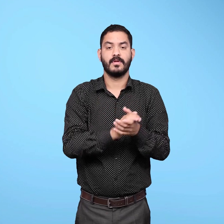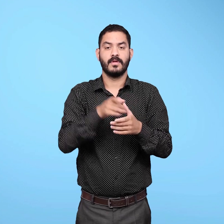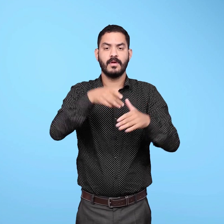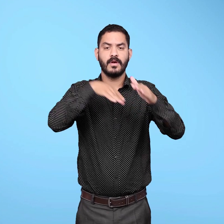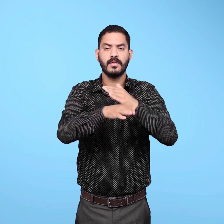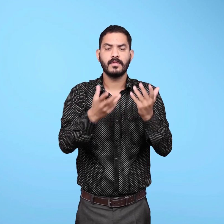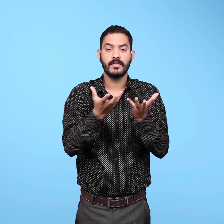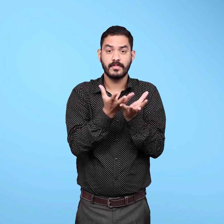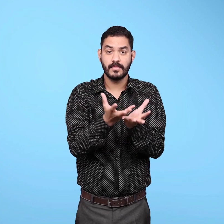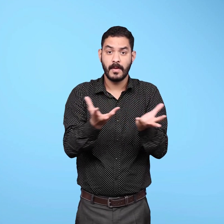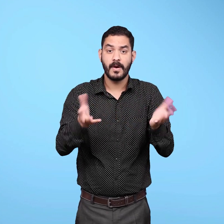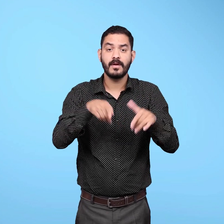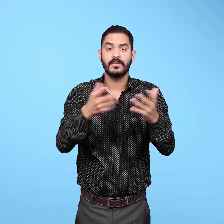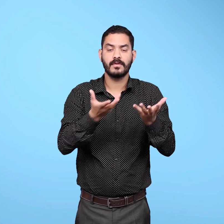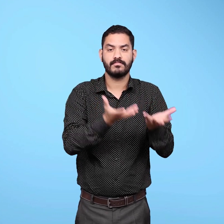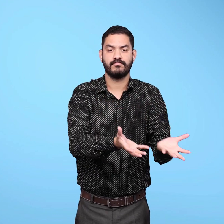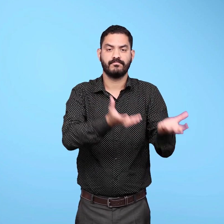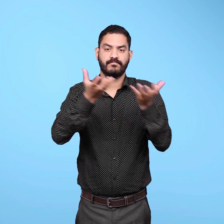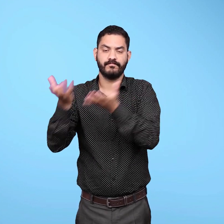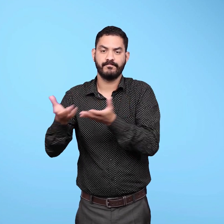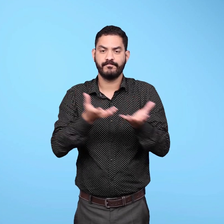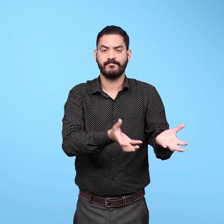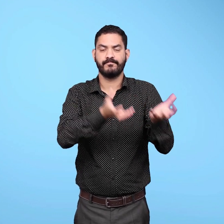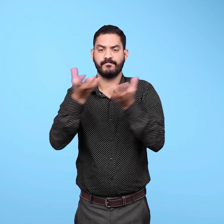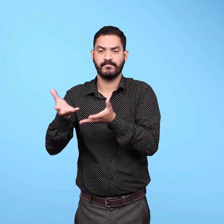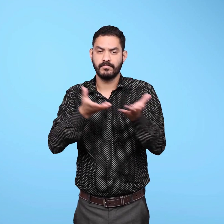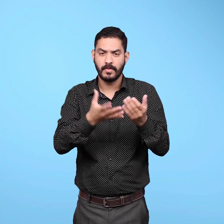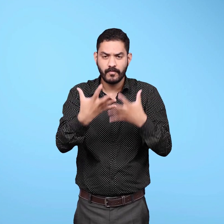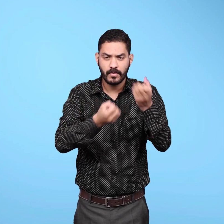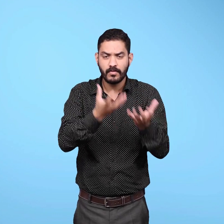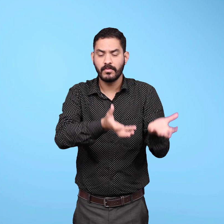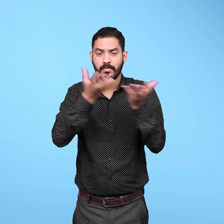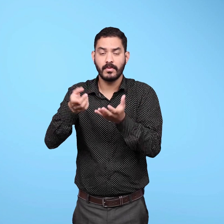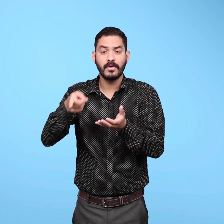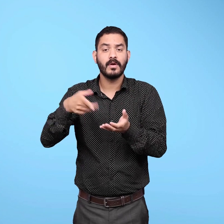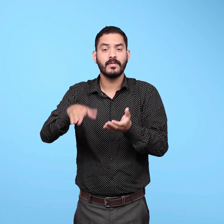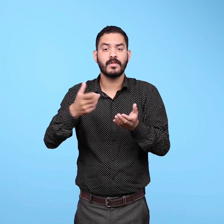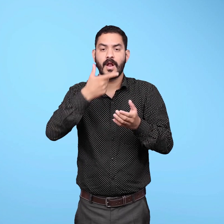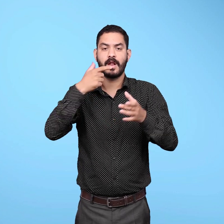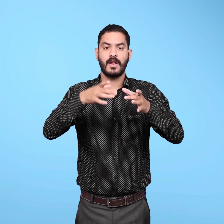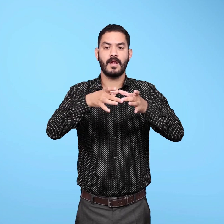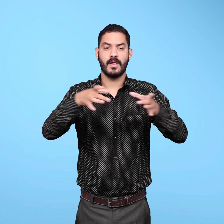A massive brick structure, which may have been a warehouse, was found at the site.